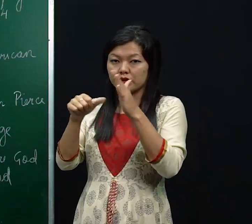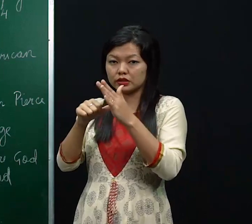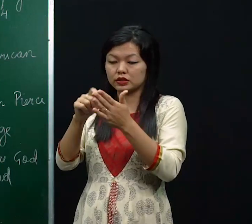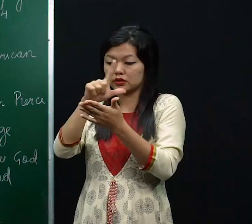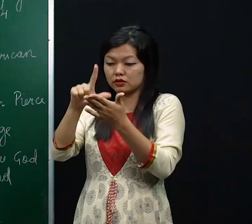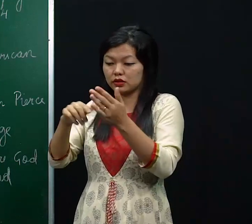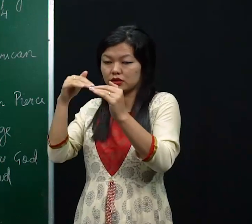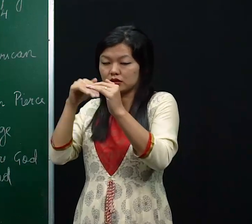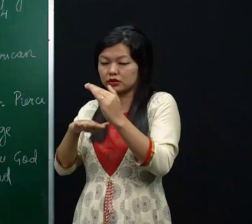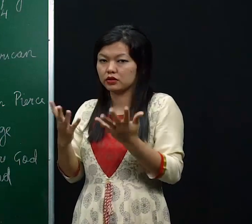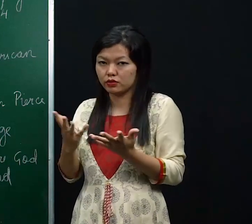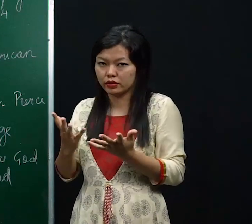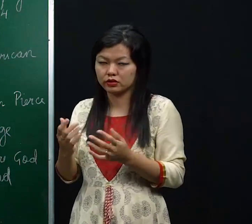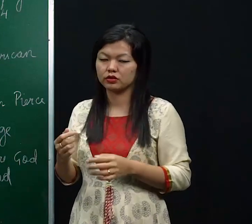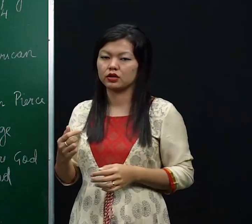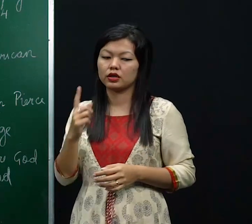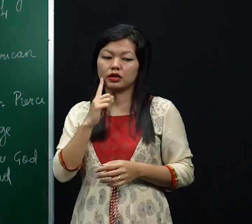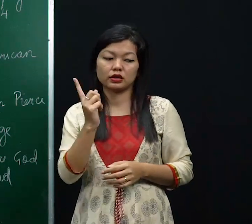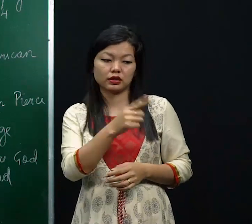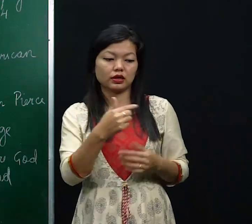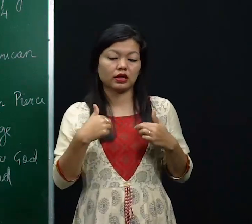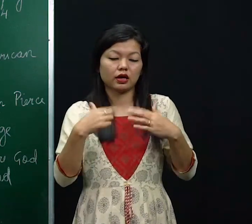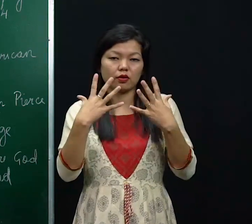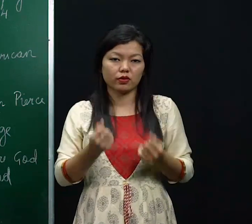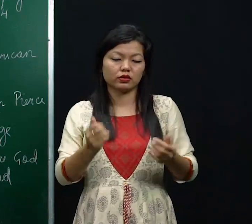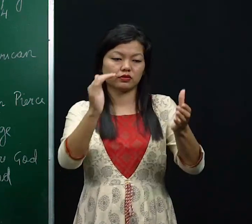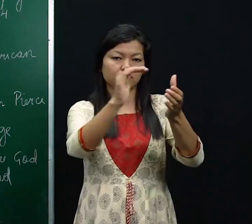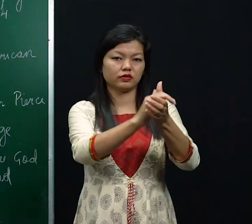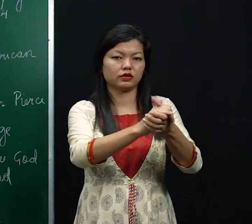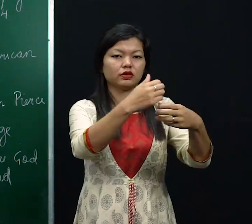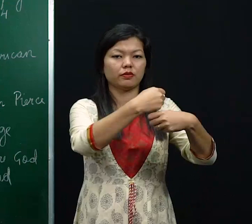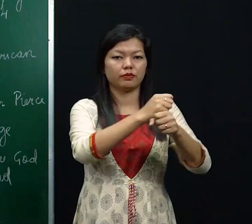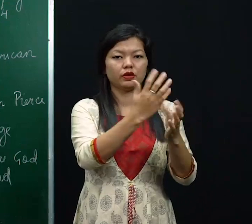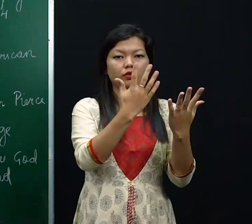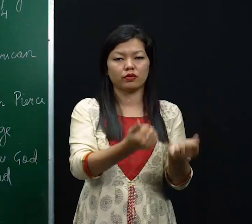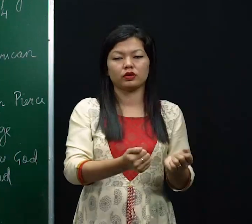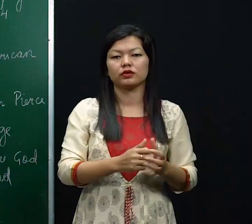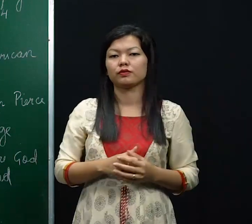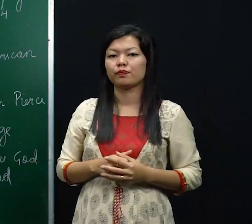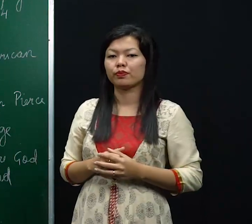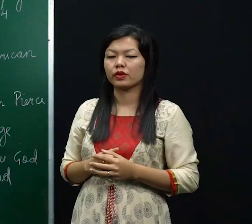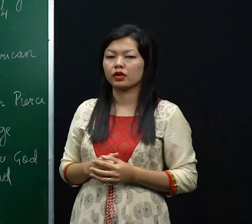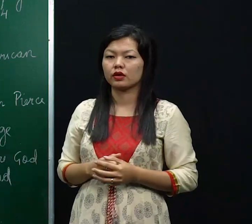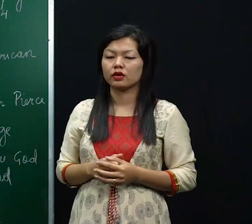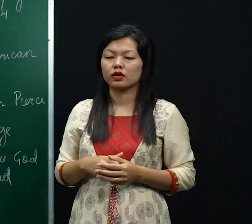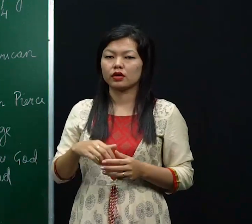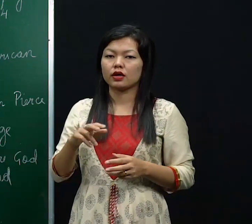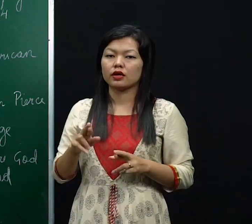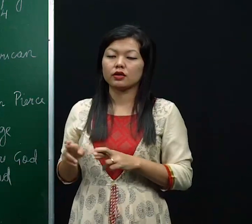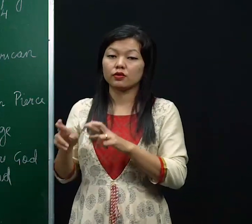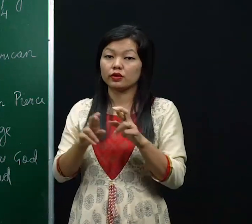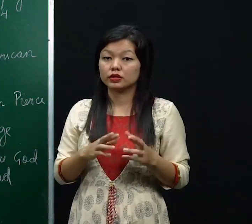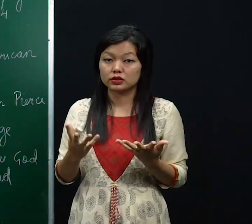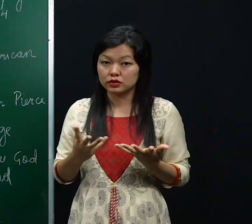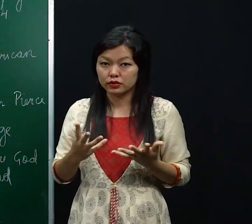understood the underlying message, why this letter was given to him. It's because they wanted to take the advantage of them.